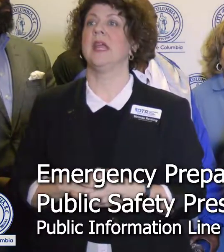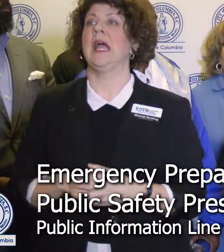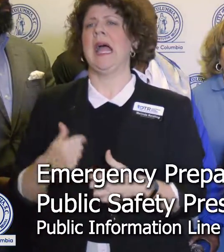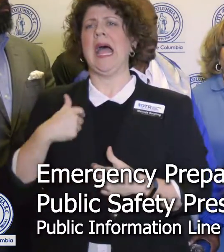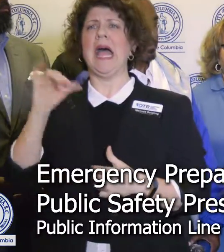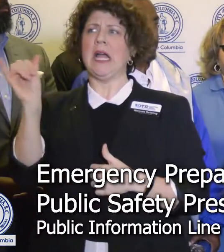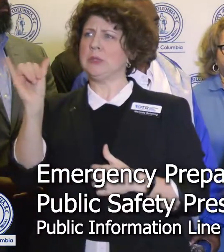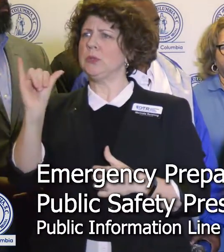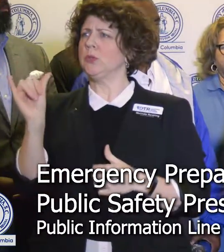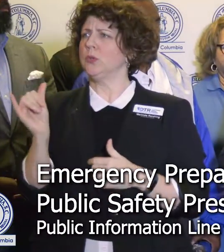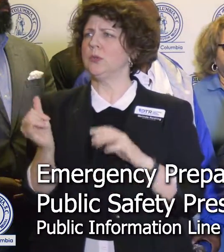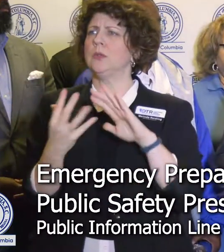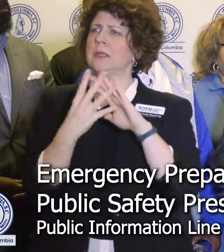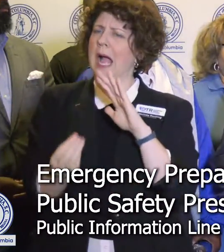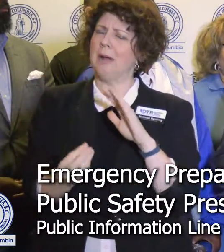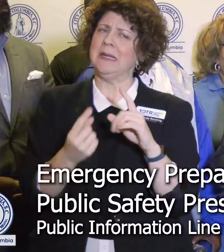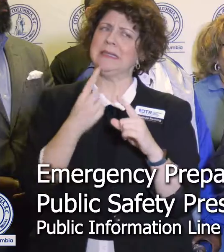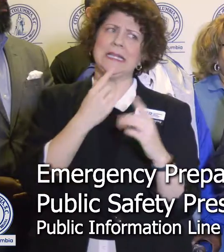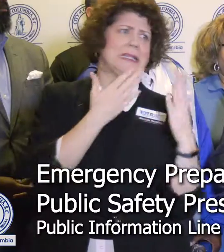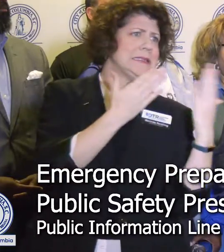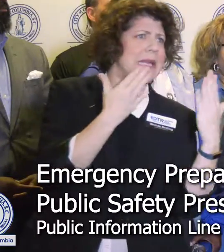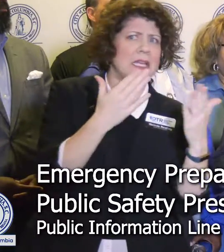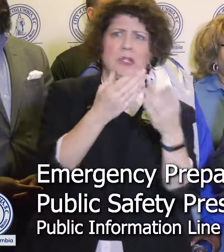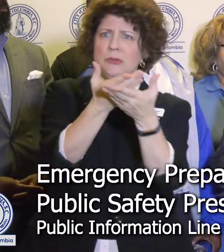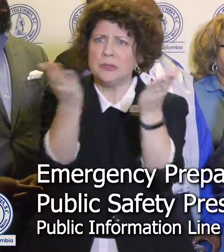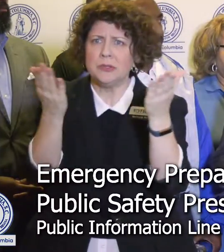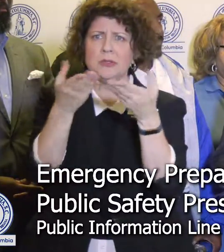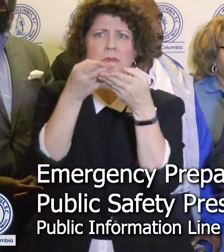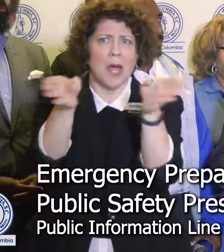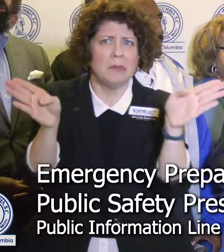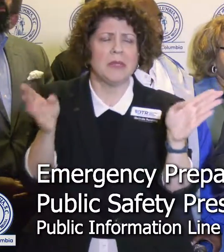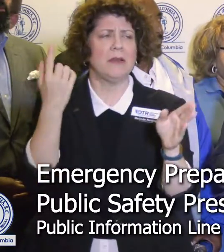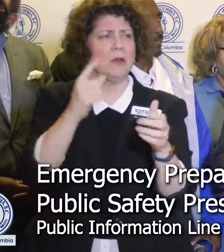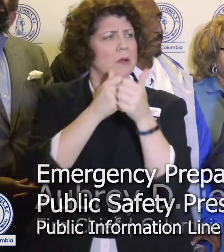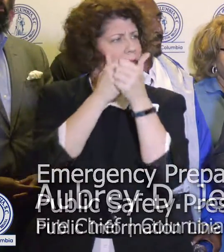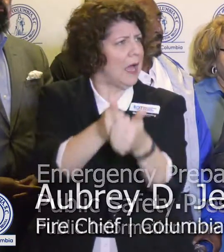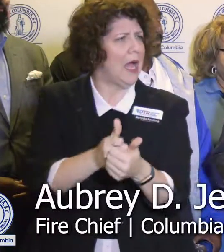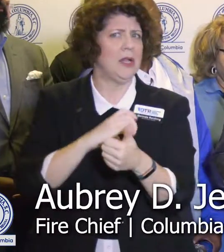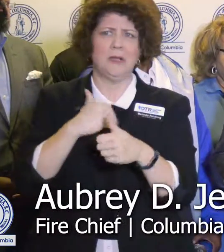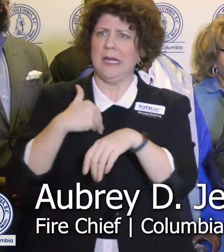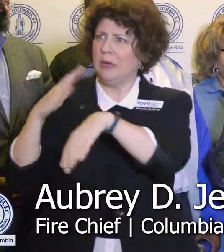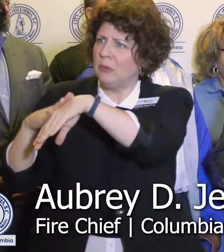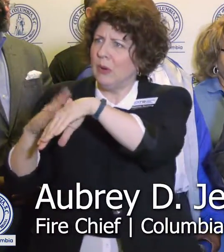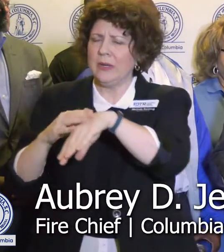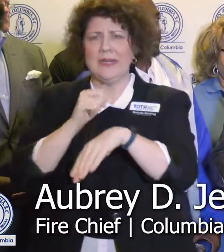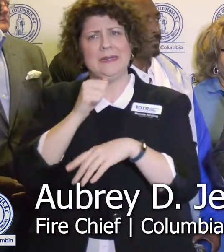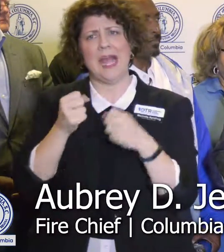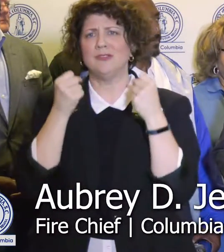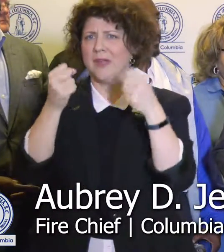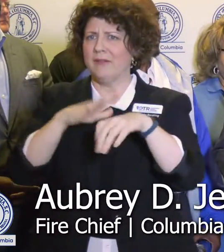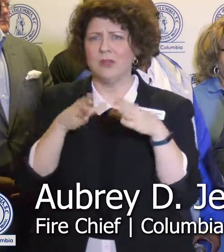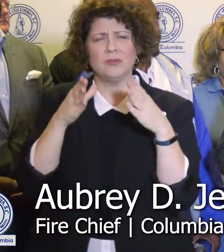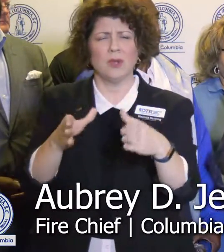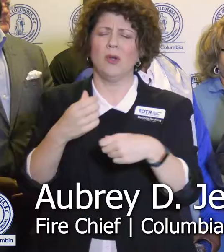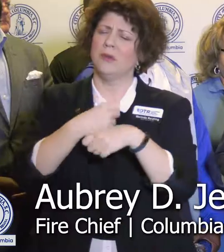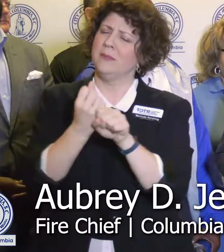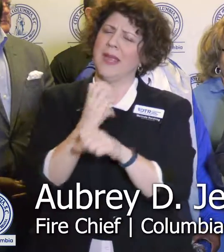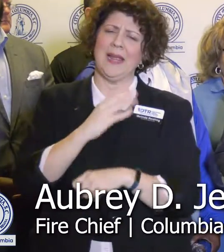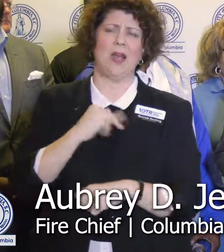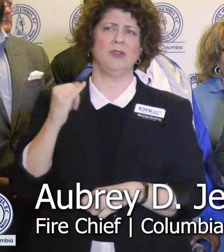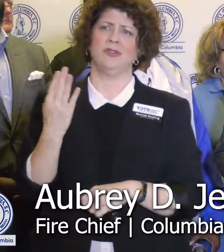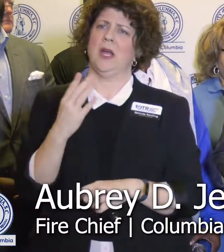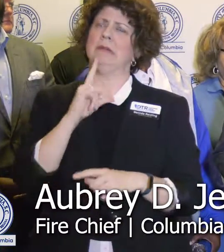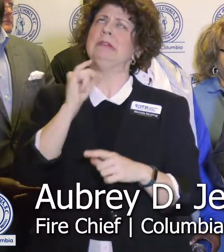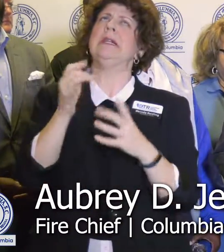I too want to reiterate, just say thank you to the public for just heeding the warnings and staying off the road. That really makes our job a whole